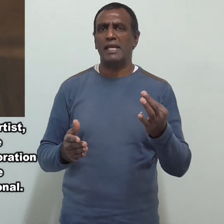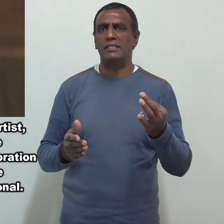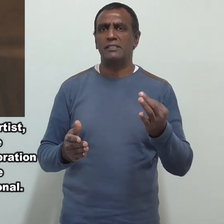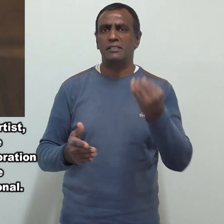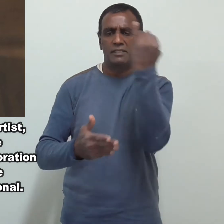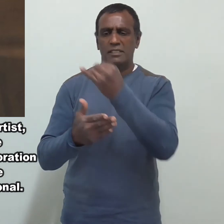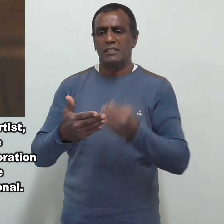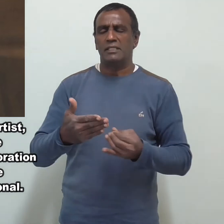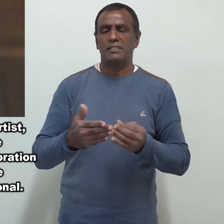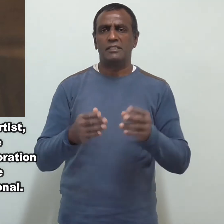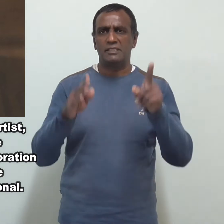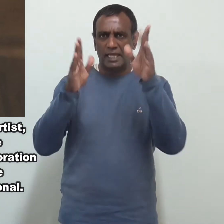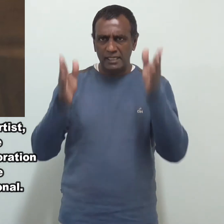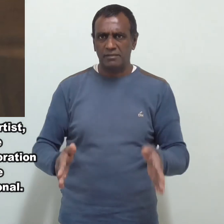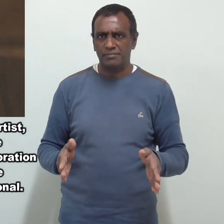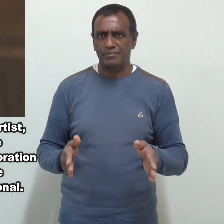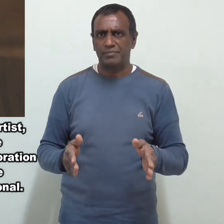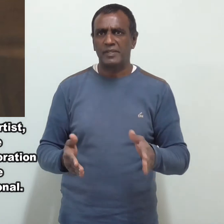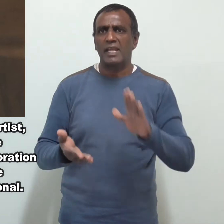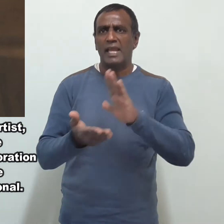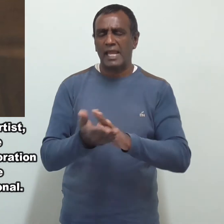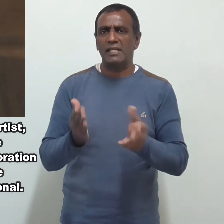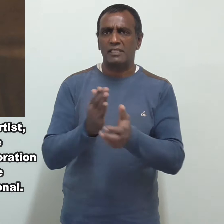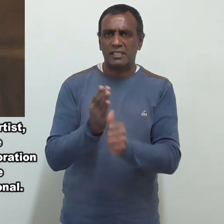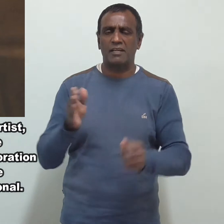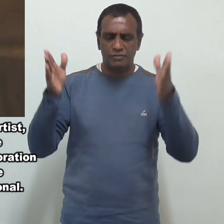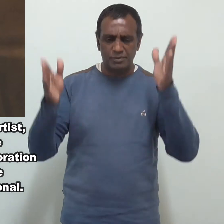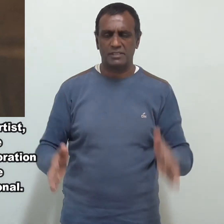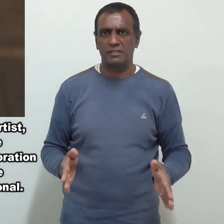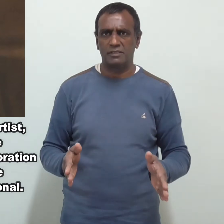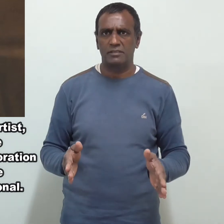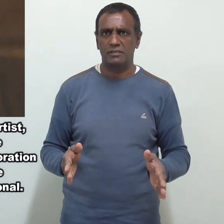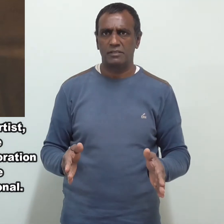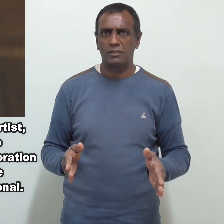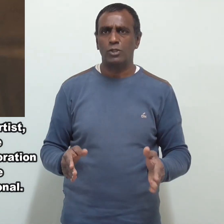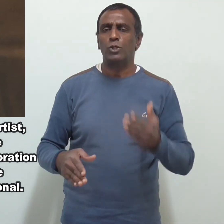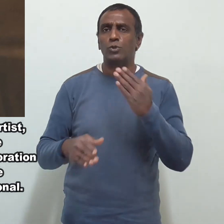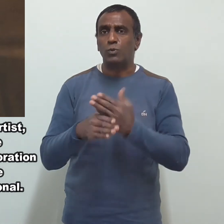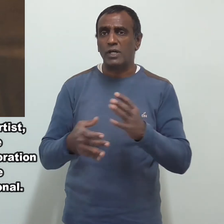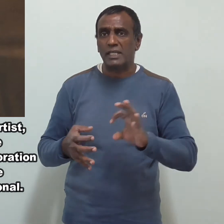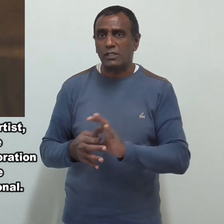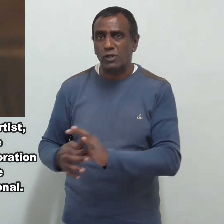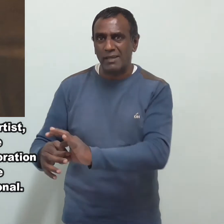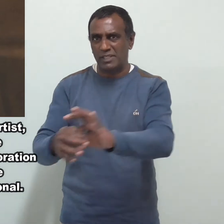applied designer, and the craftsperson to work in